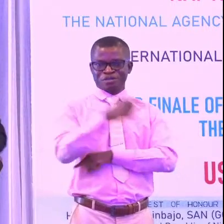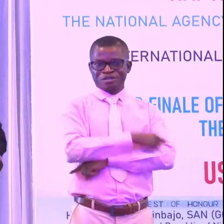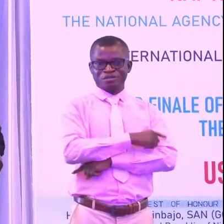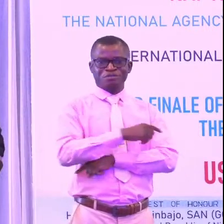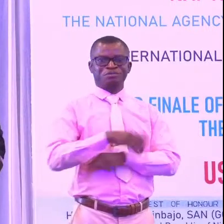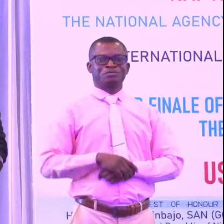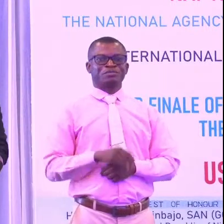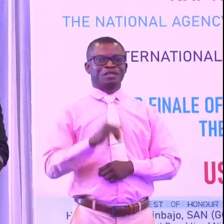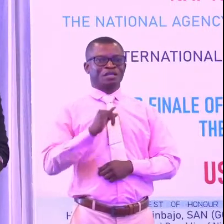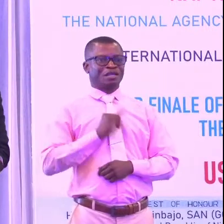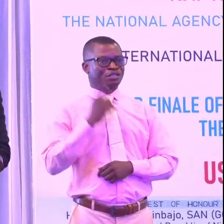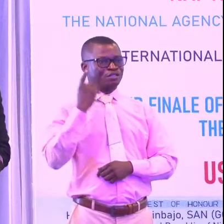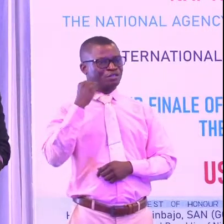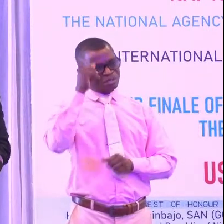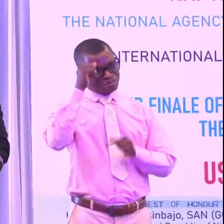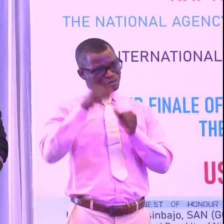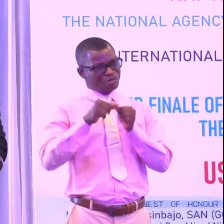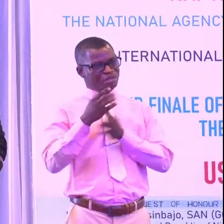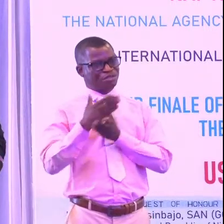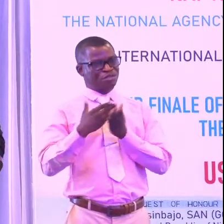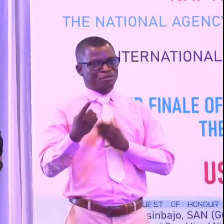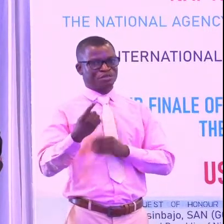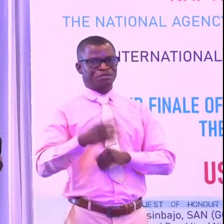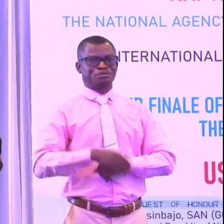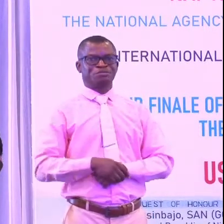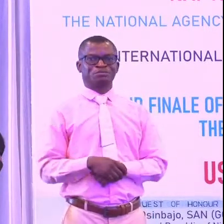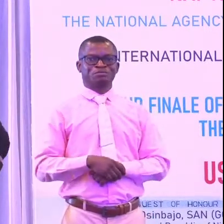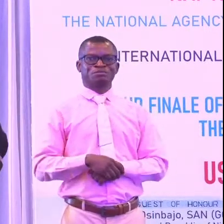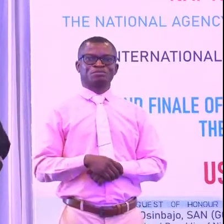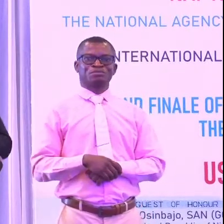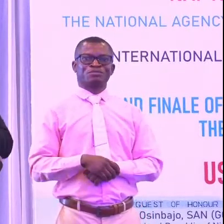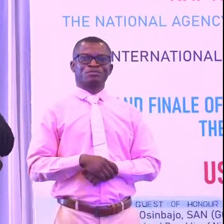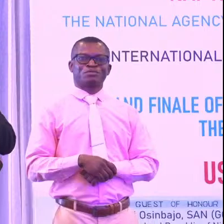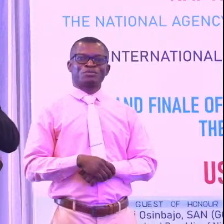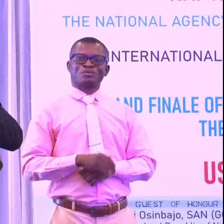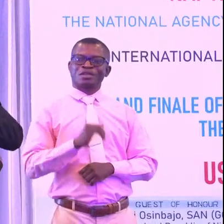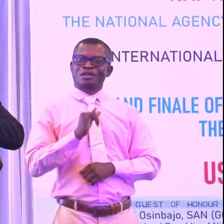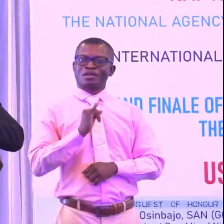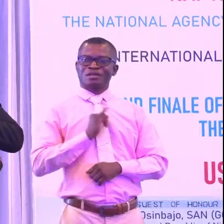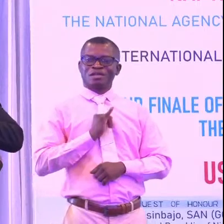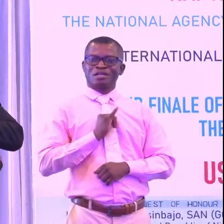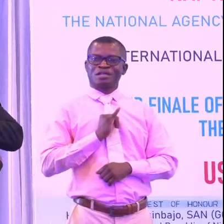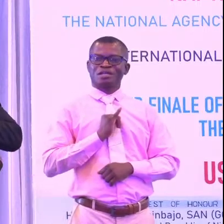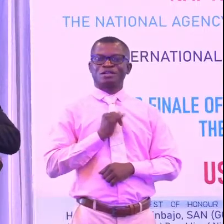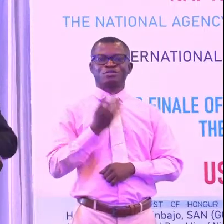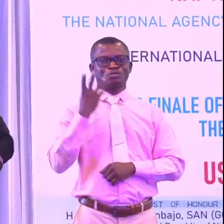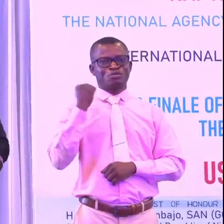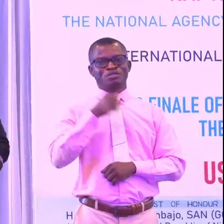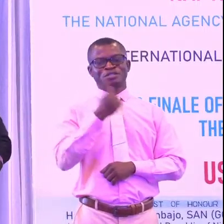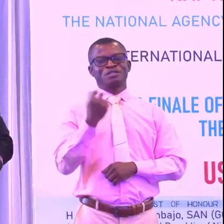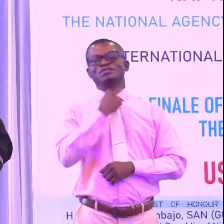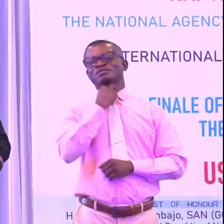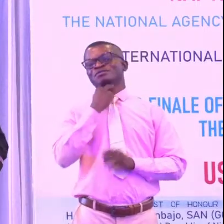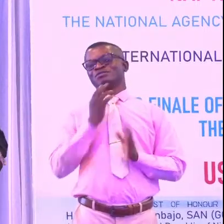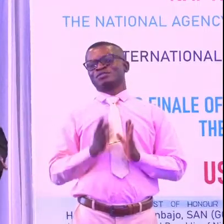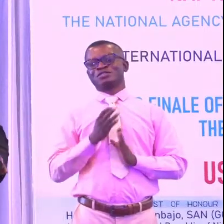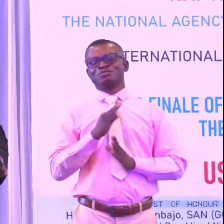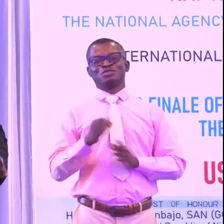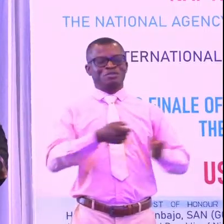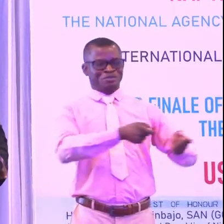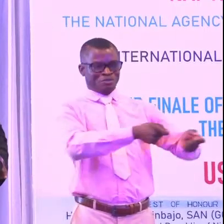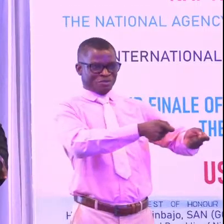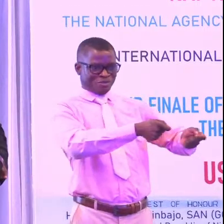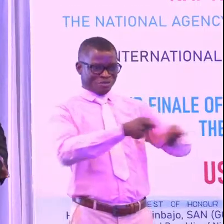I just remembered something that really, I was a victim of trafficking.